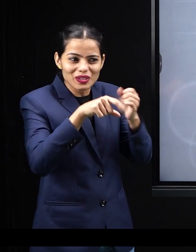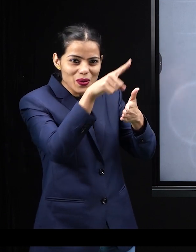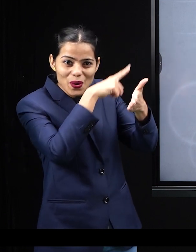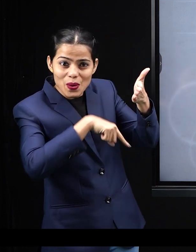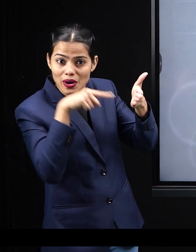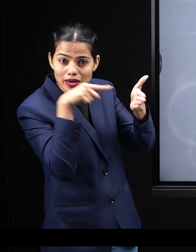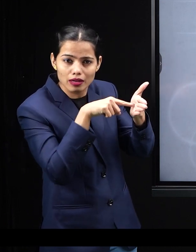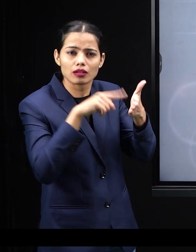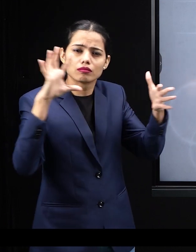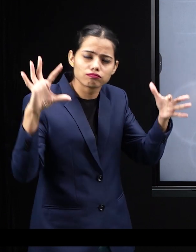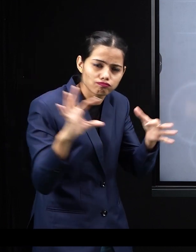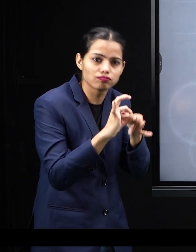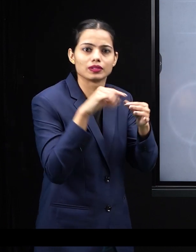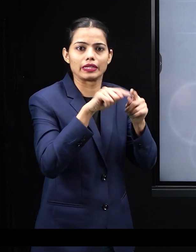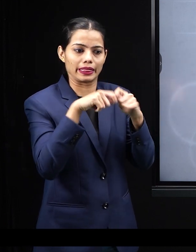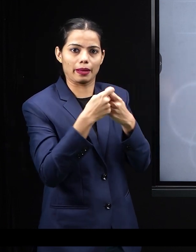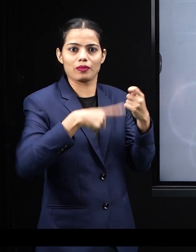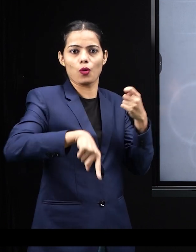circle and its related terms.